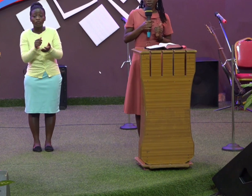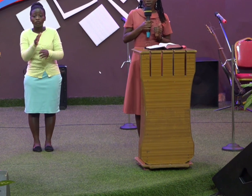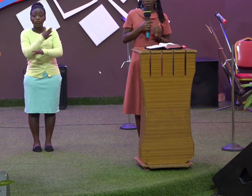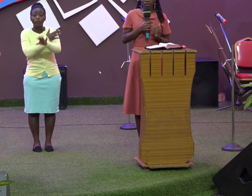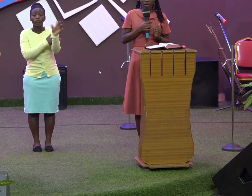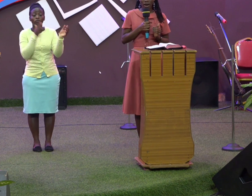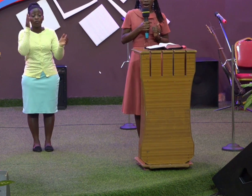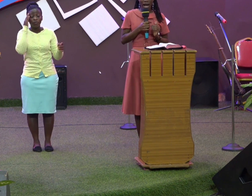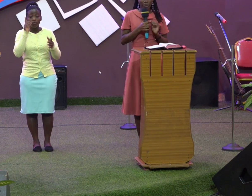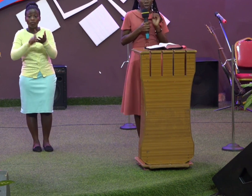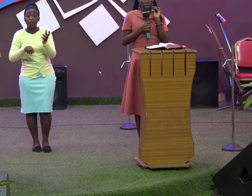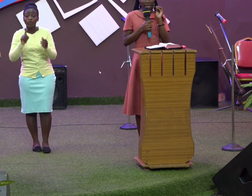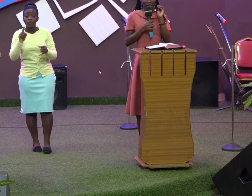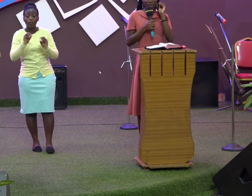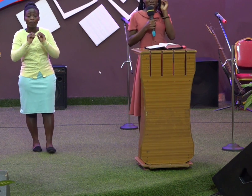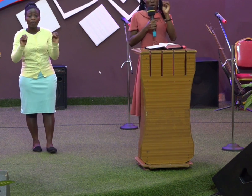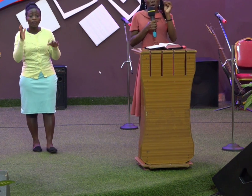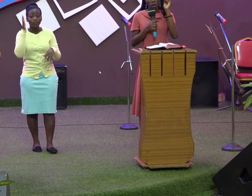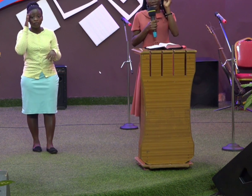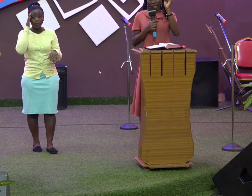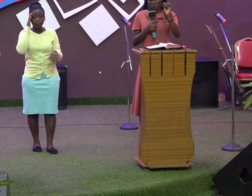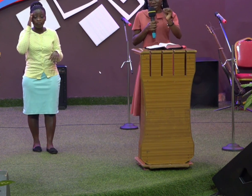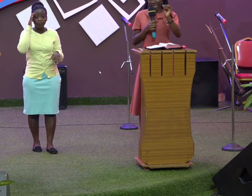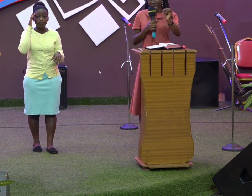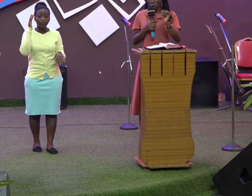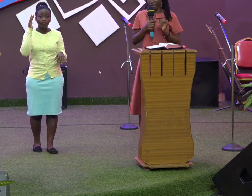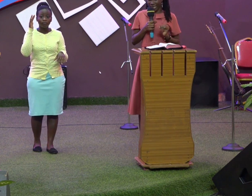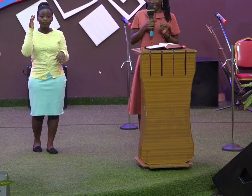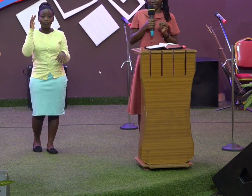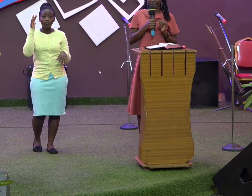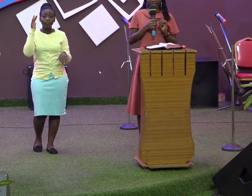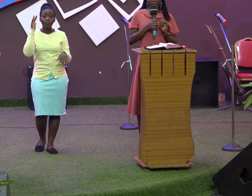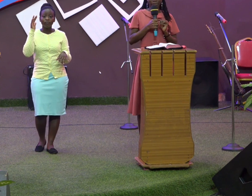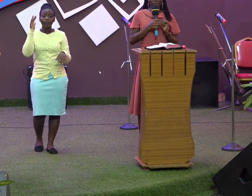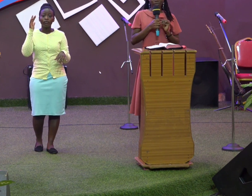A spiritual life is so good when the spirit is in a good